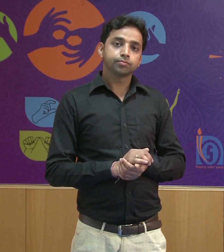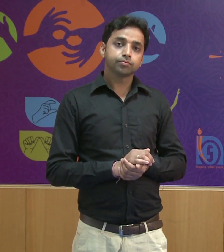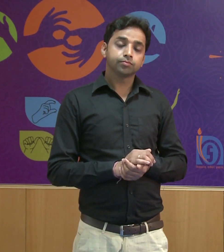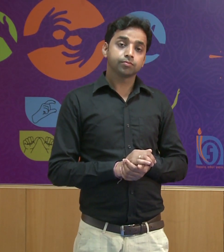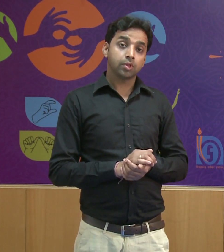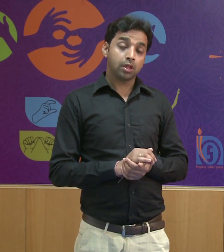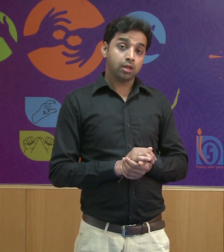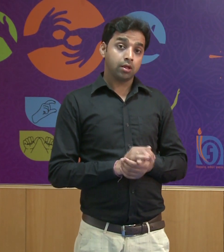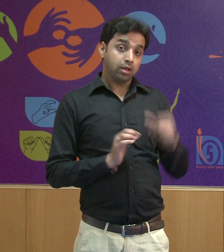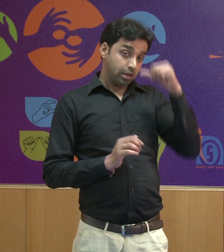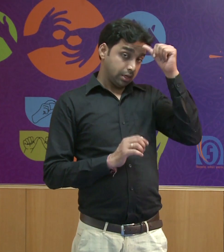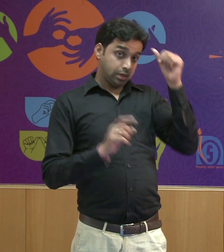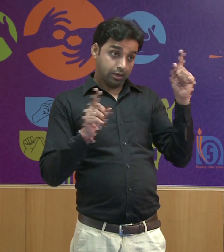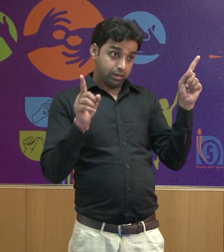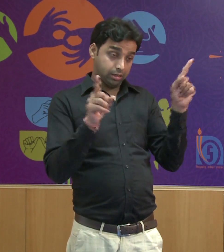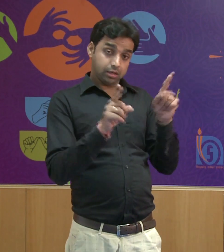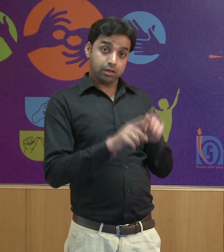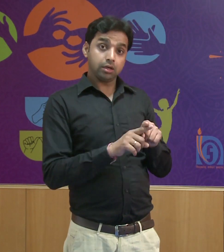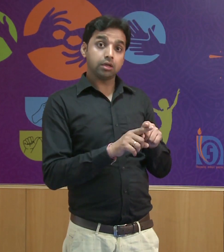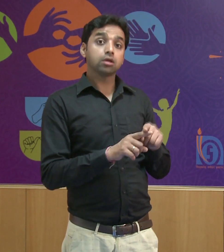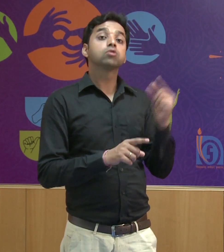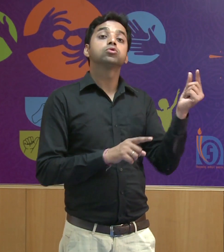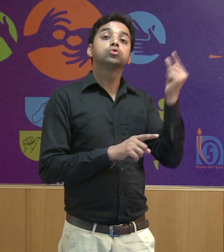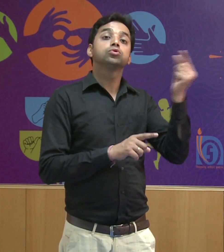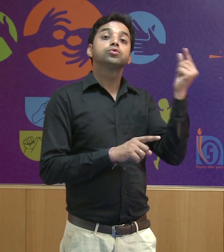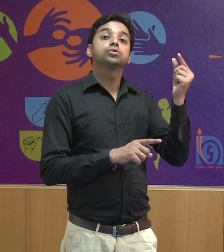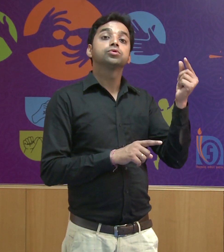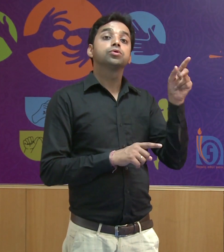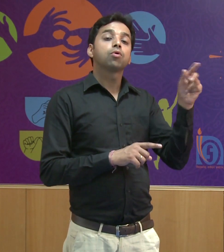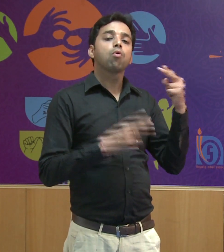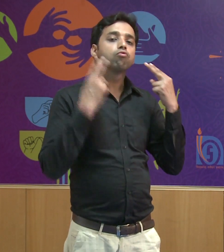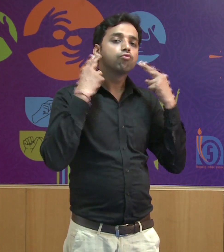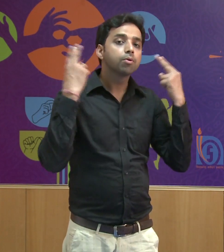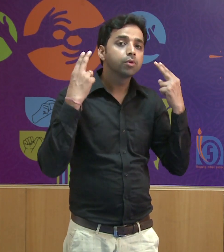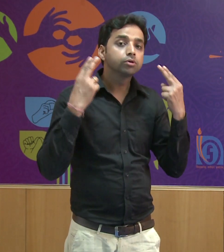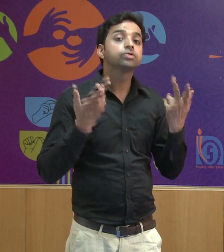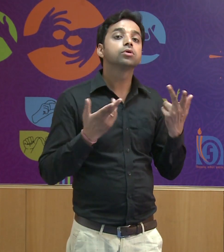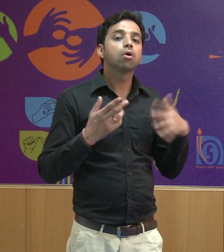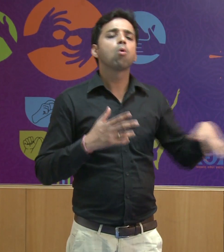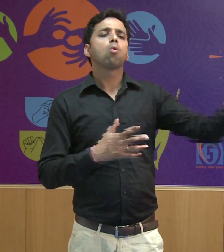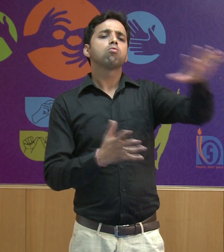Indian universities were famous all over the world